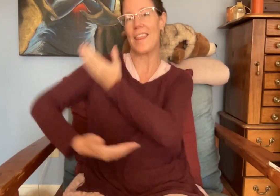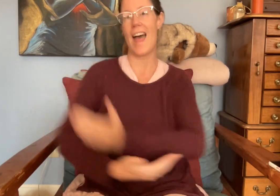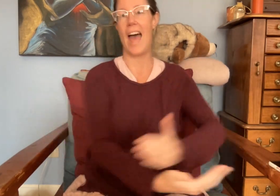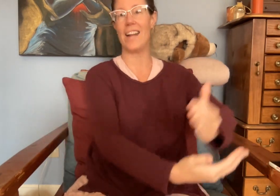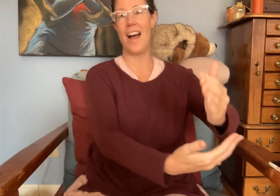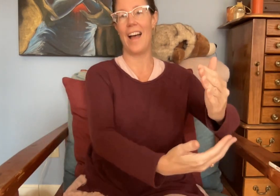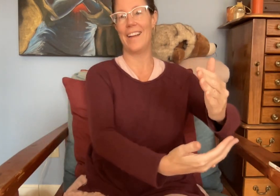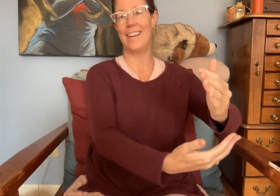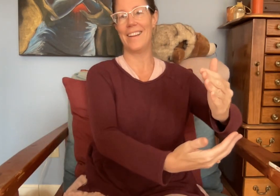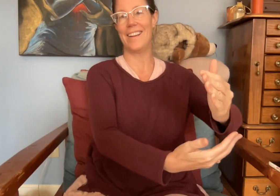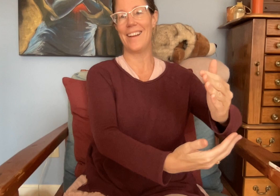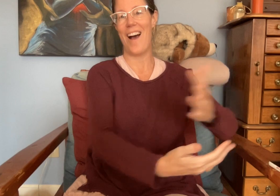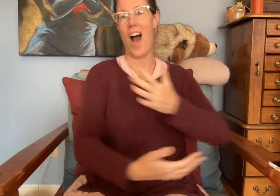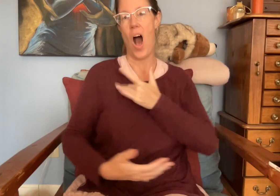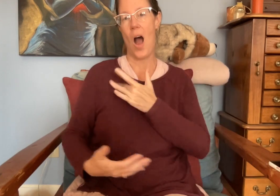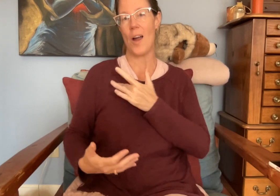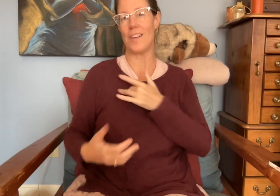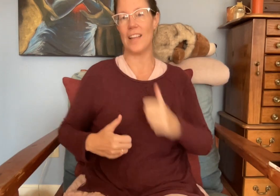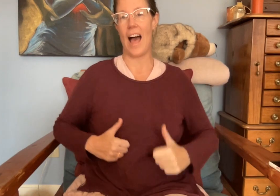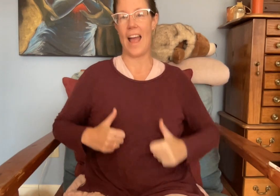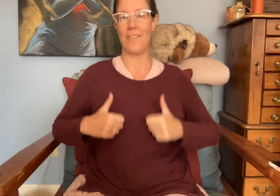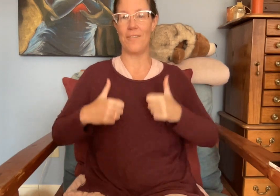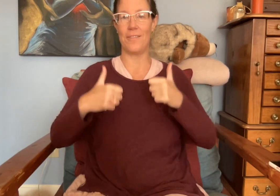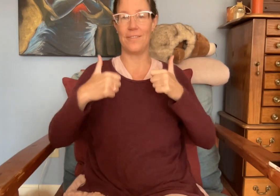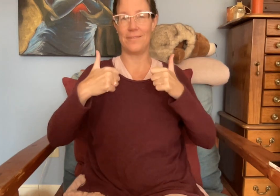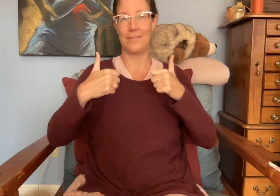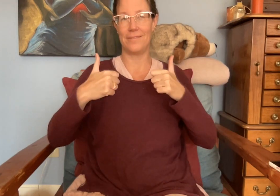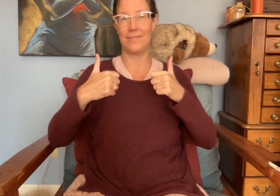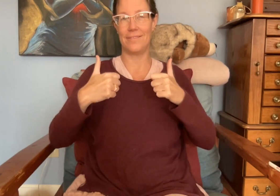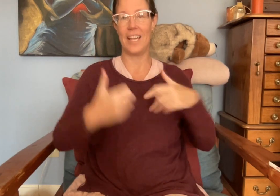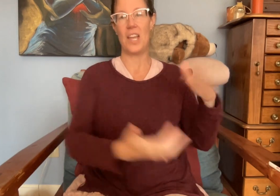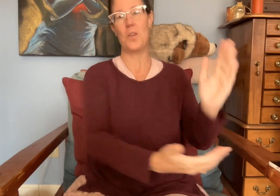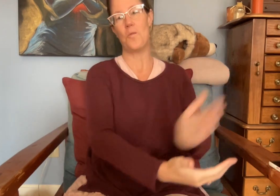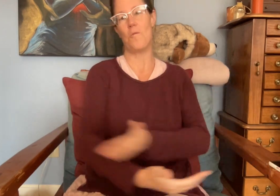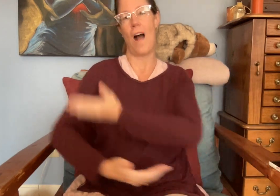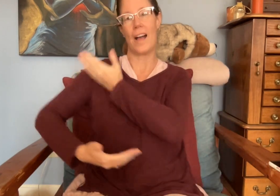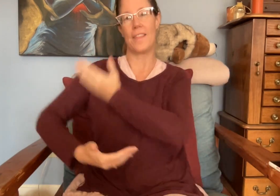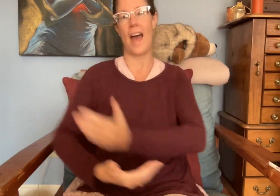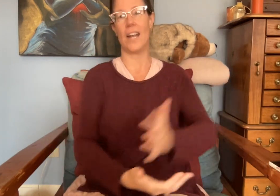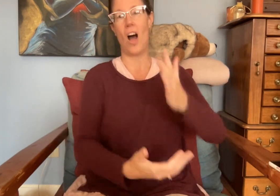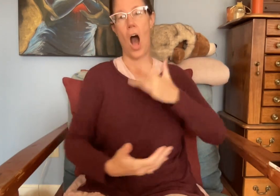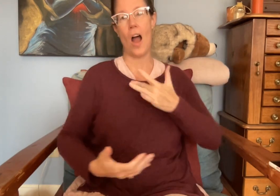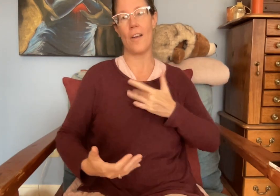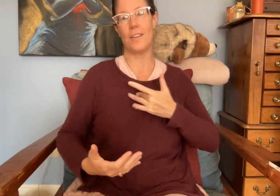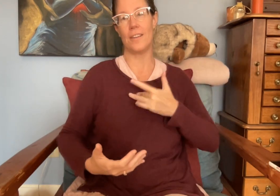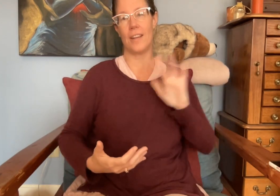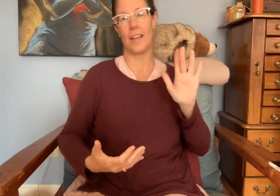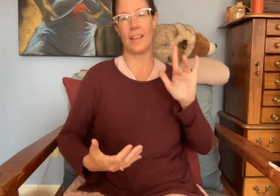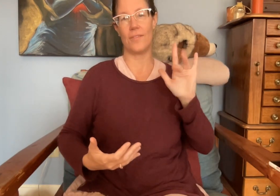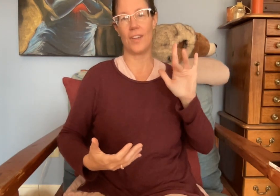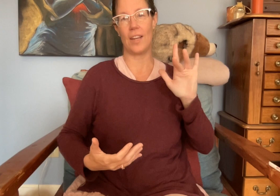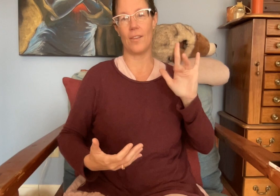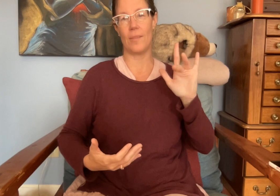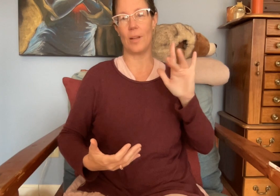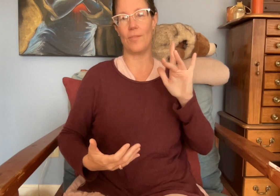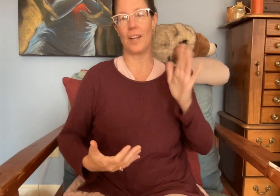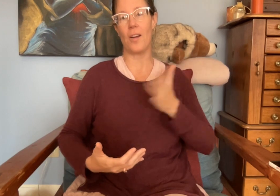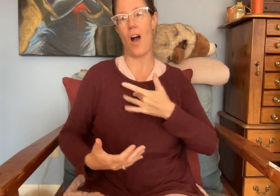that heart alive. Rock that heart. Take this finger, this middle finger,